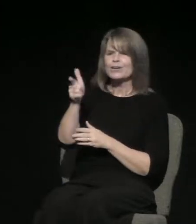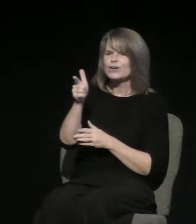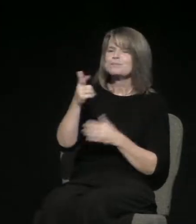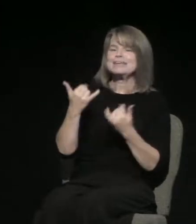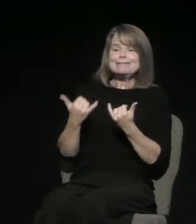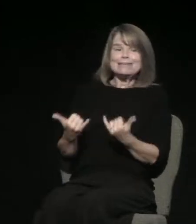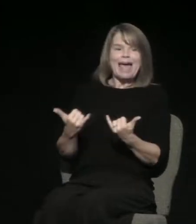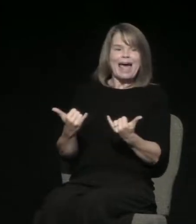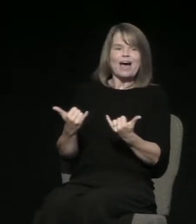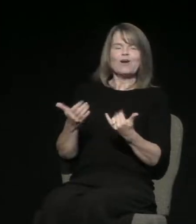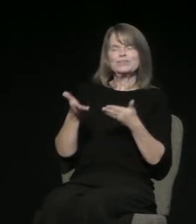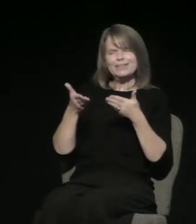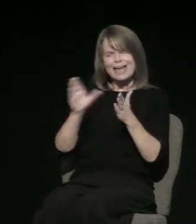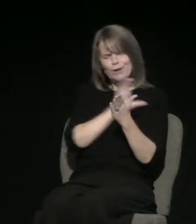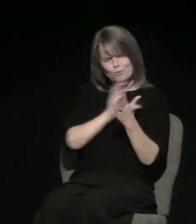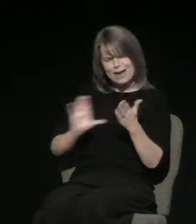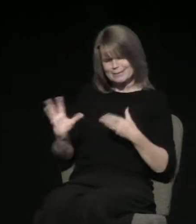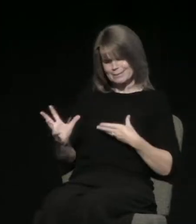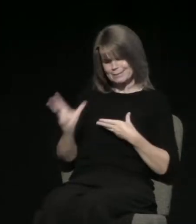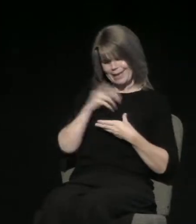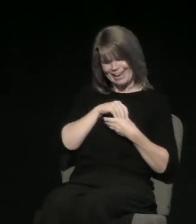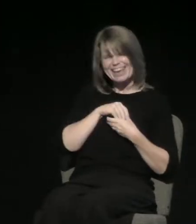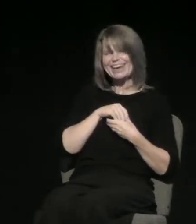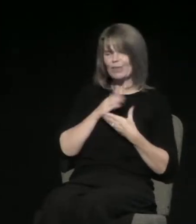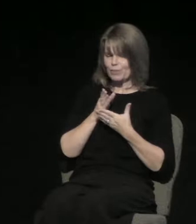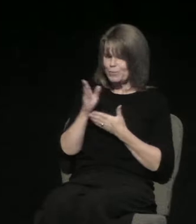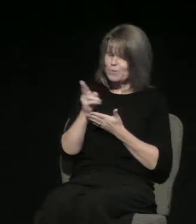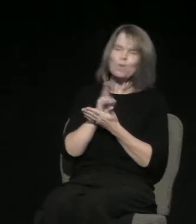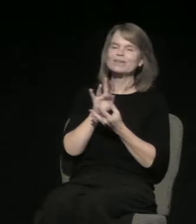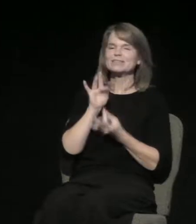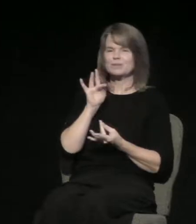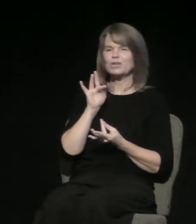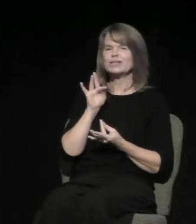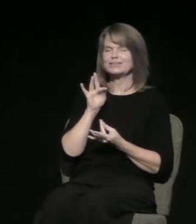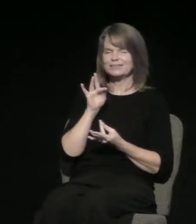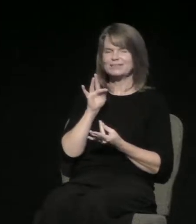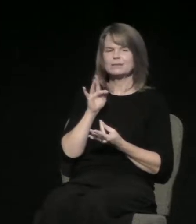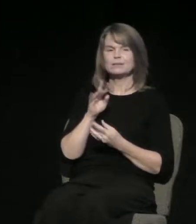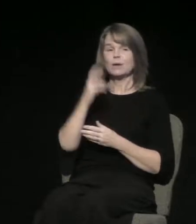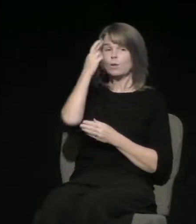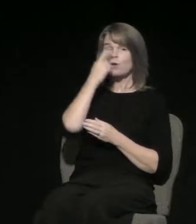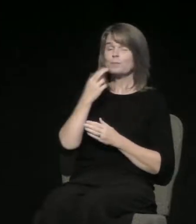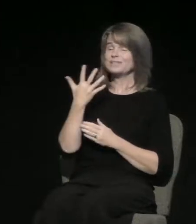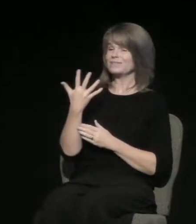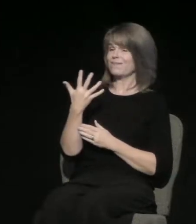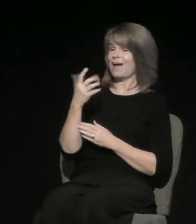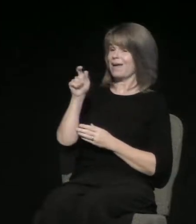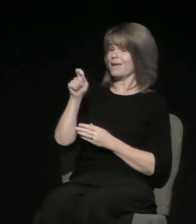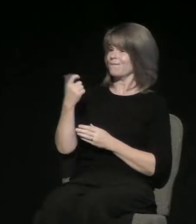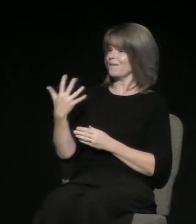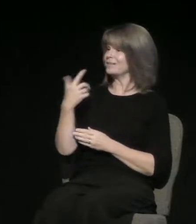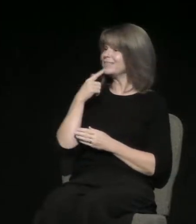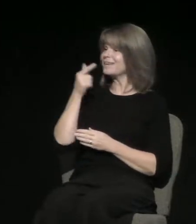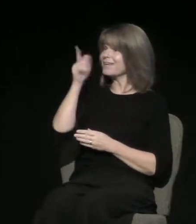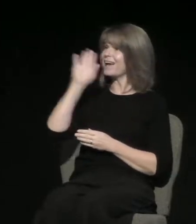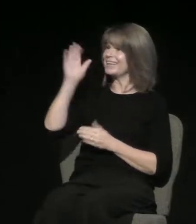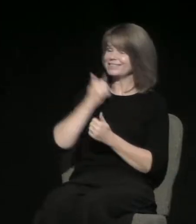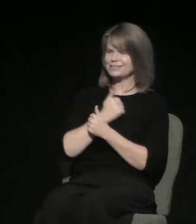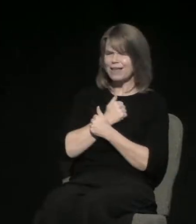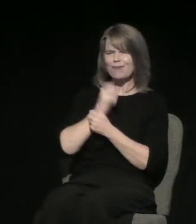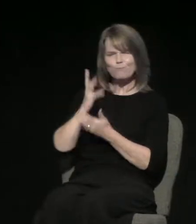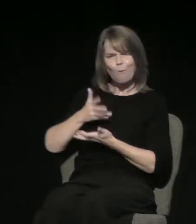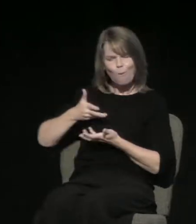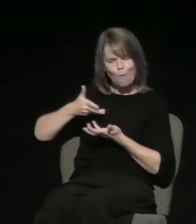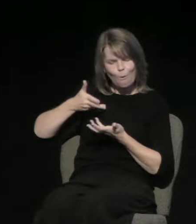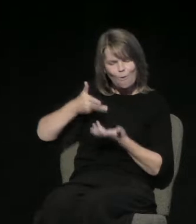To Let Christ Dwell In Your Hearts Through The Holy Spirit Romans 5 5 Says God's Love Has Been Poured